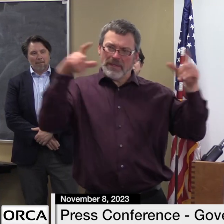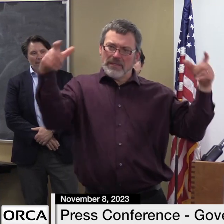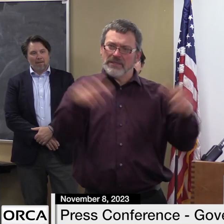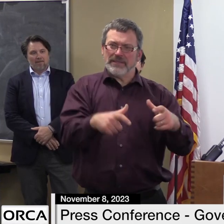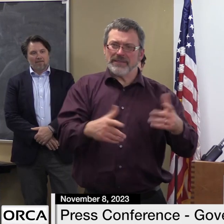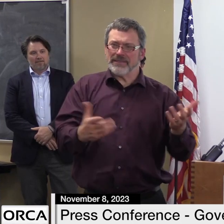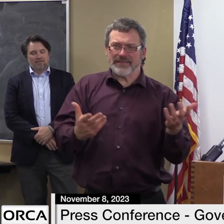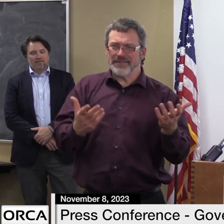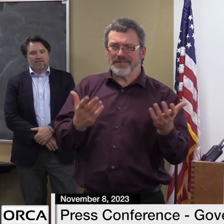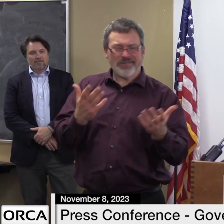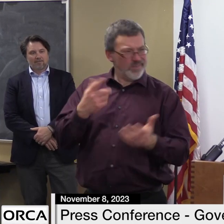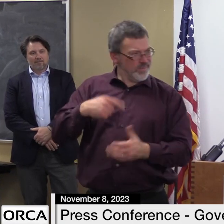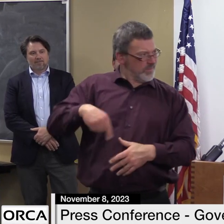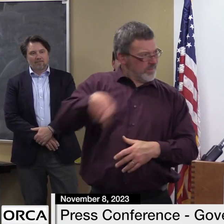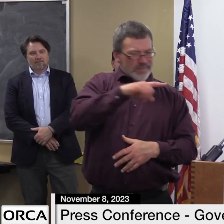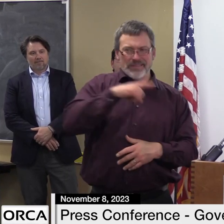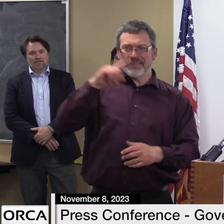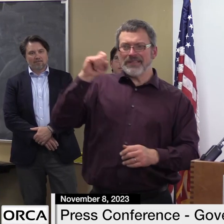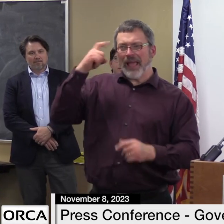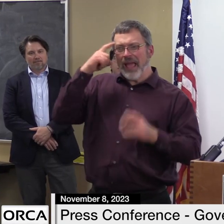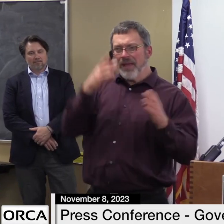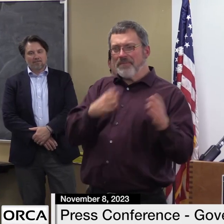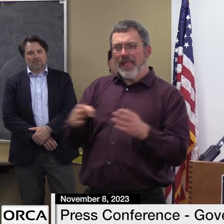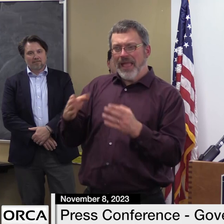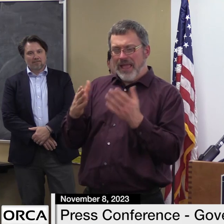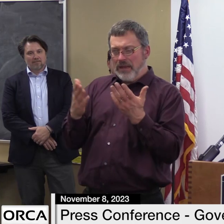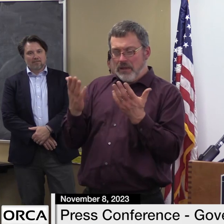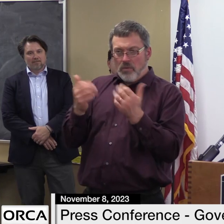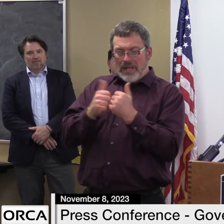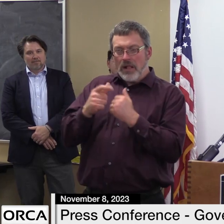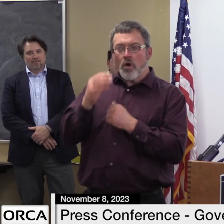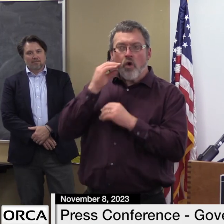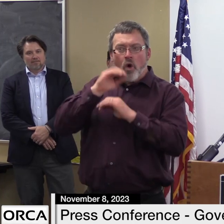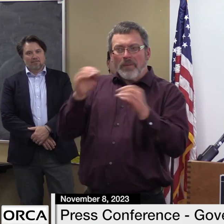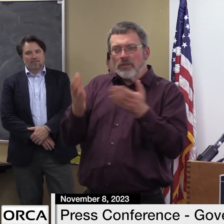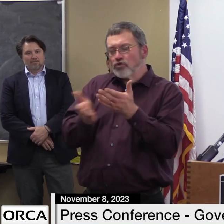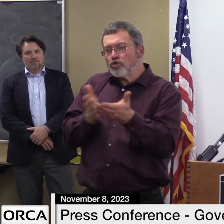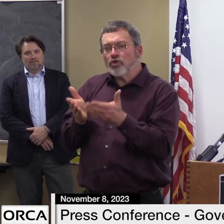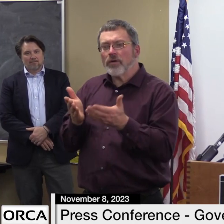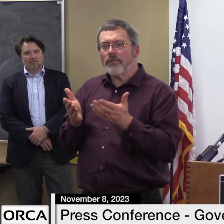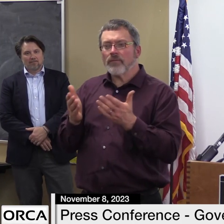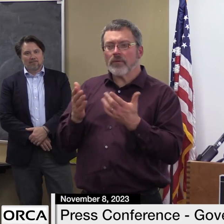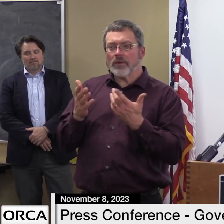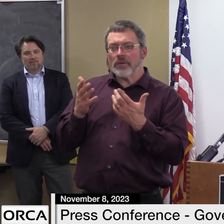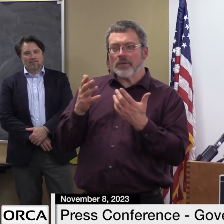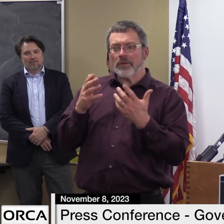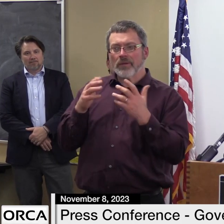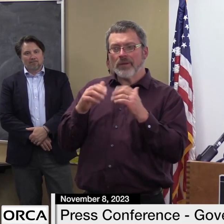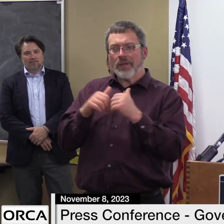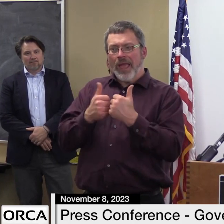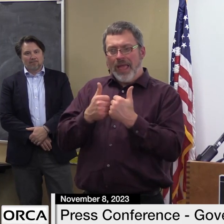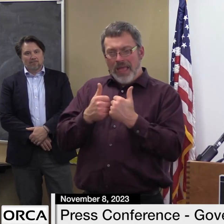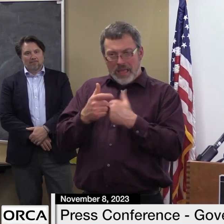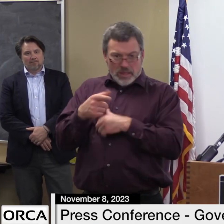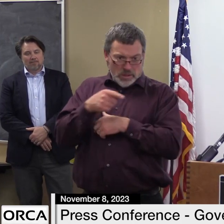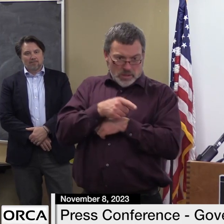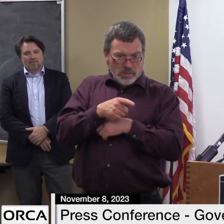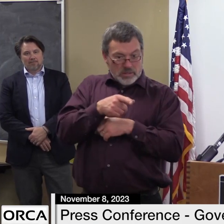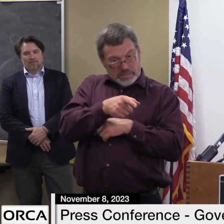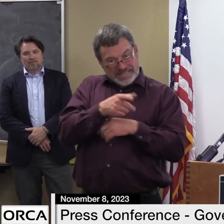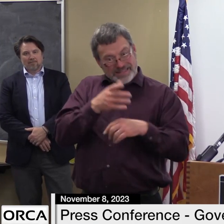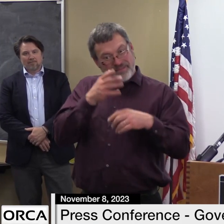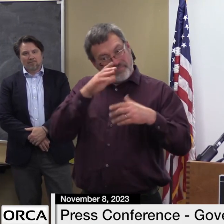perhaps linking homeless services for working on the root problems that landed people in